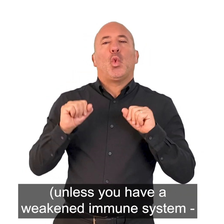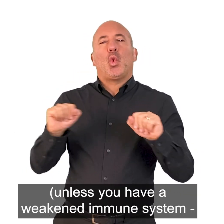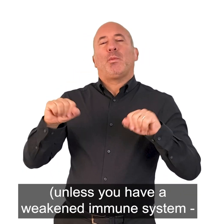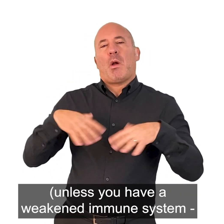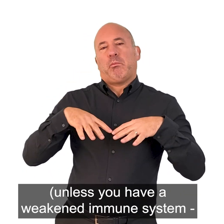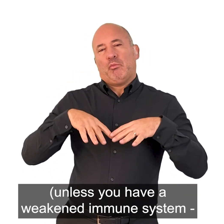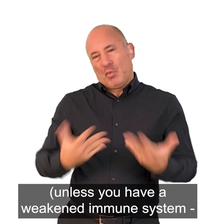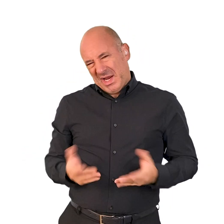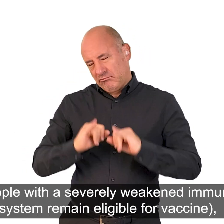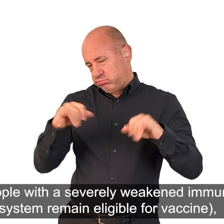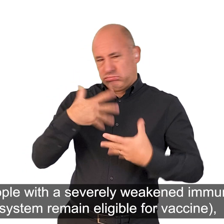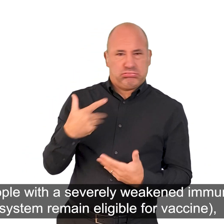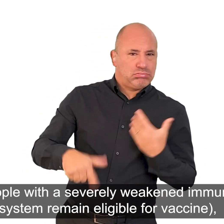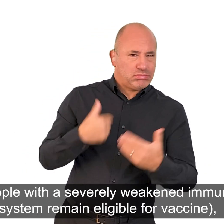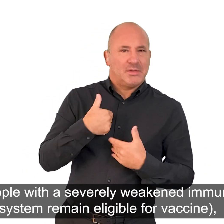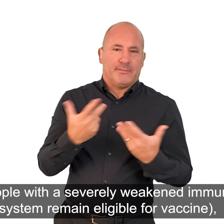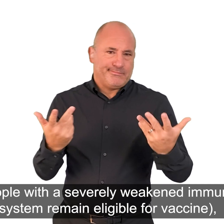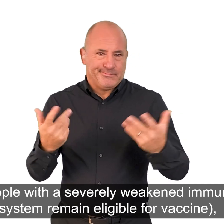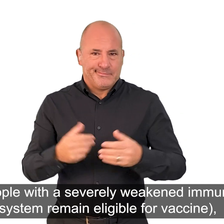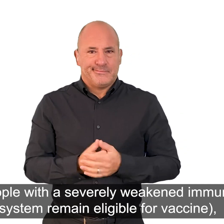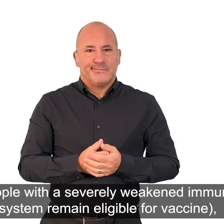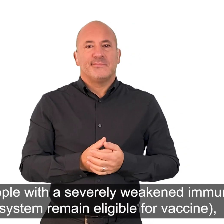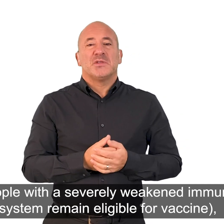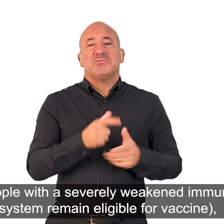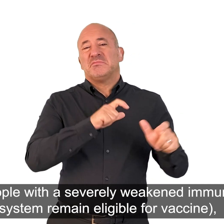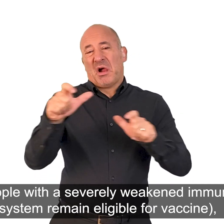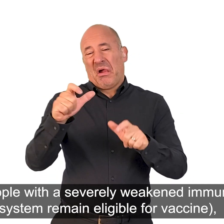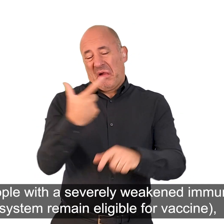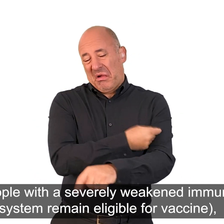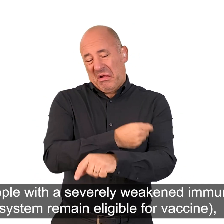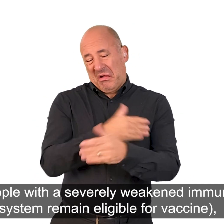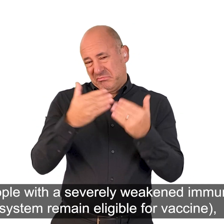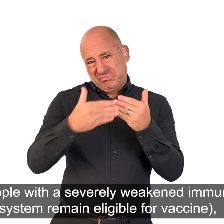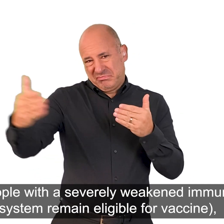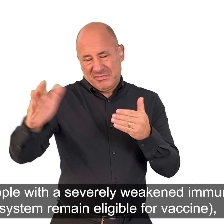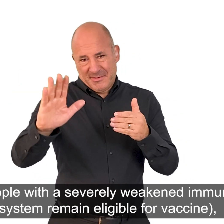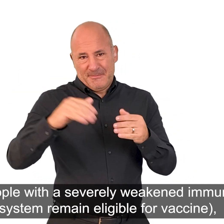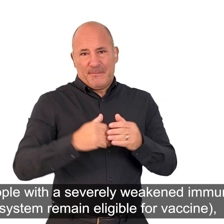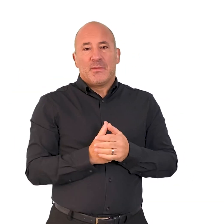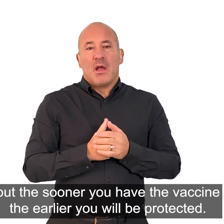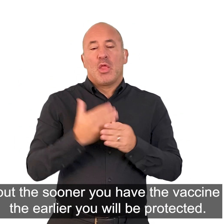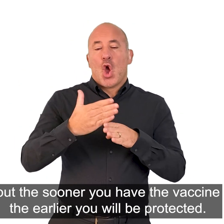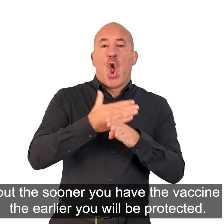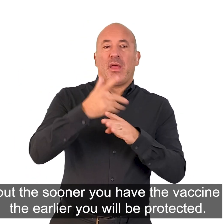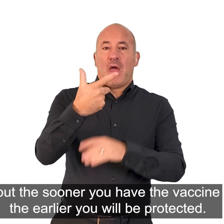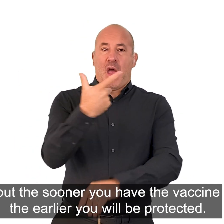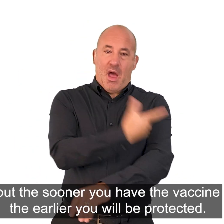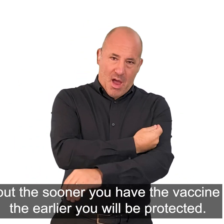system. People with a severely weakened immune system remain eligible for the vaccine. But the sooner you